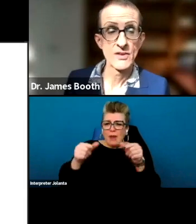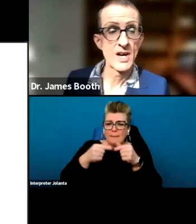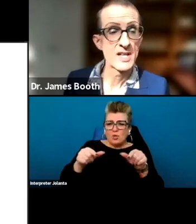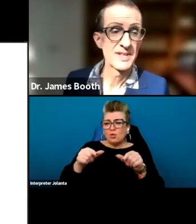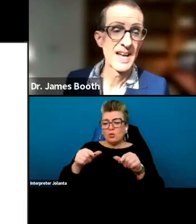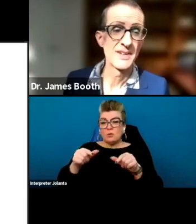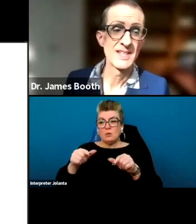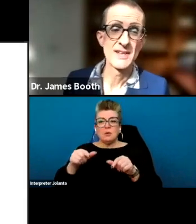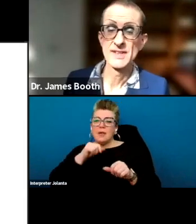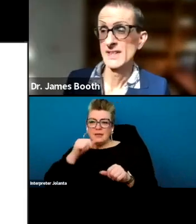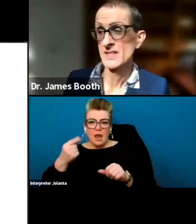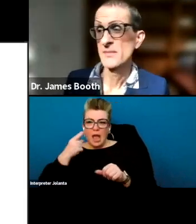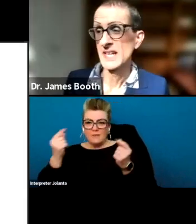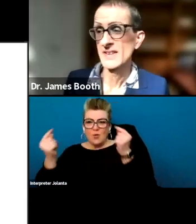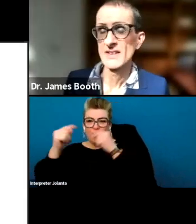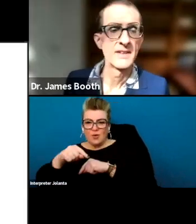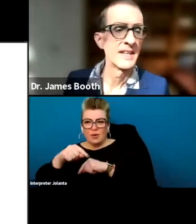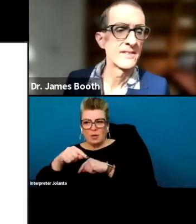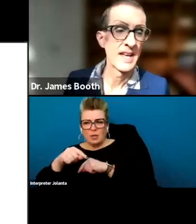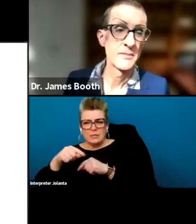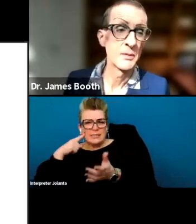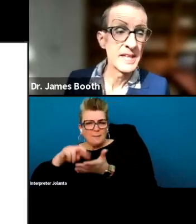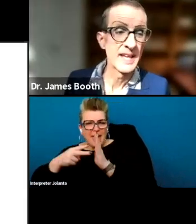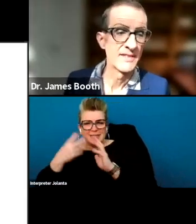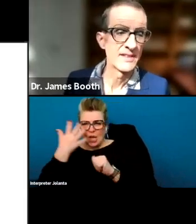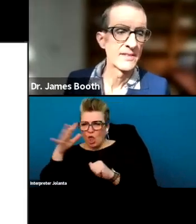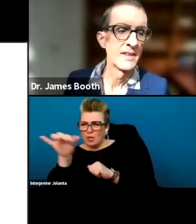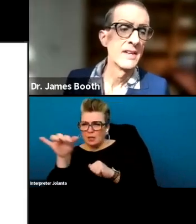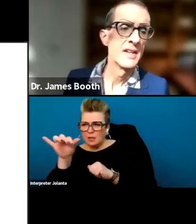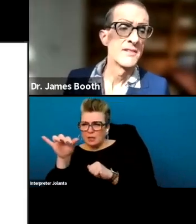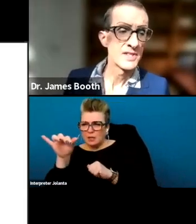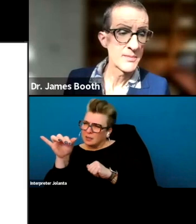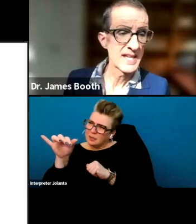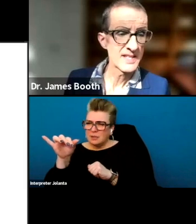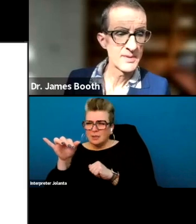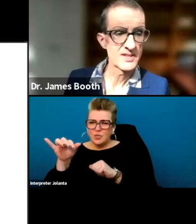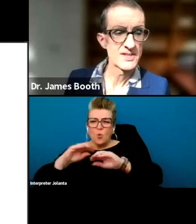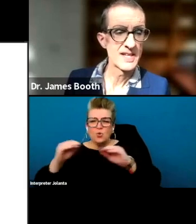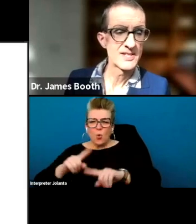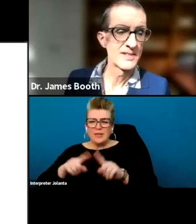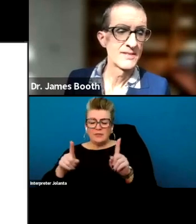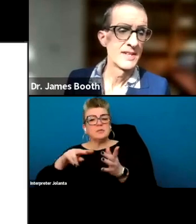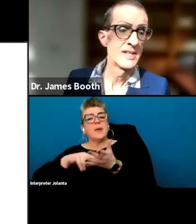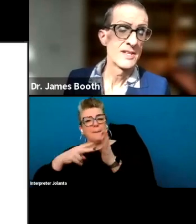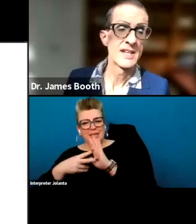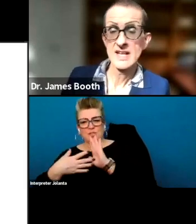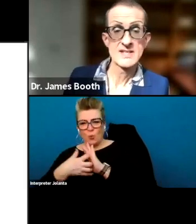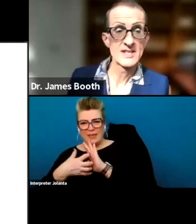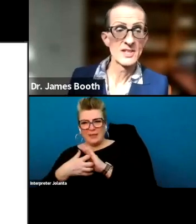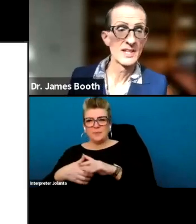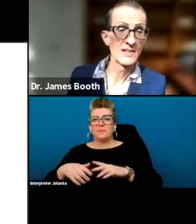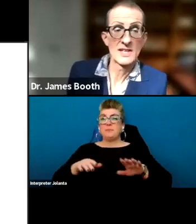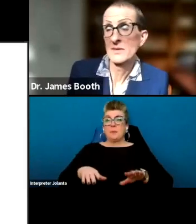than for the across, but not really different than the semantic, right? So that would be weak evidence. For semantic specialization, you